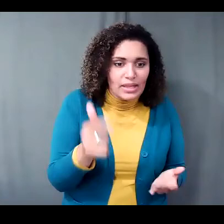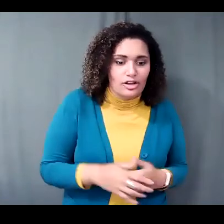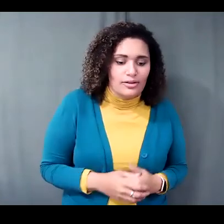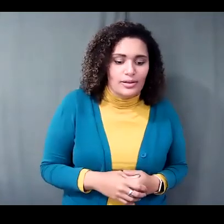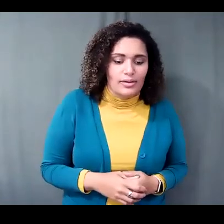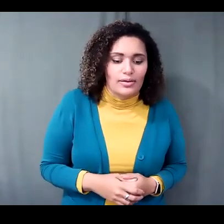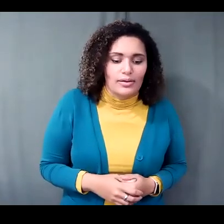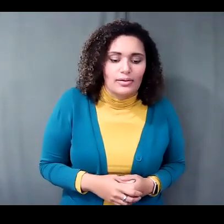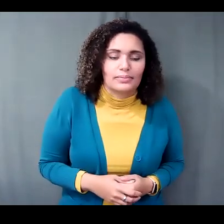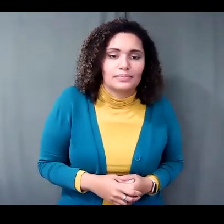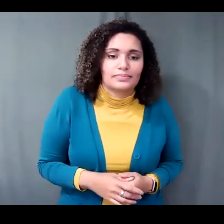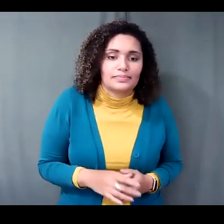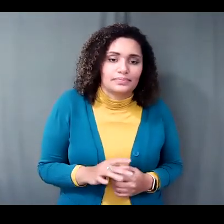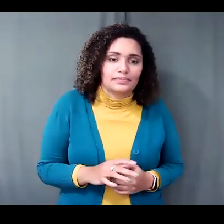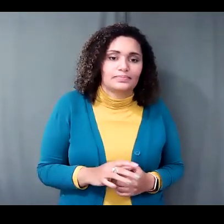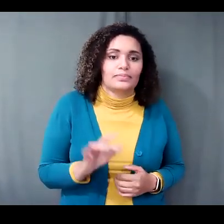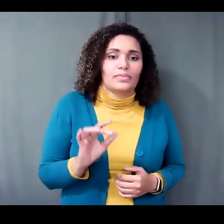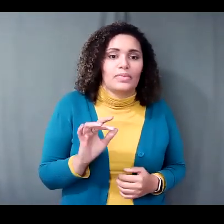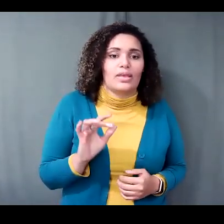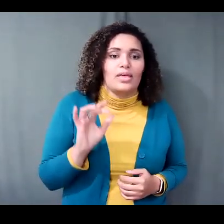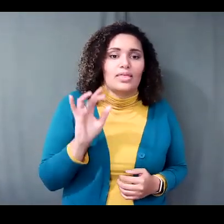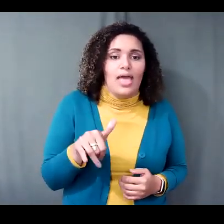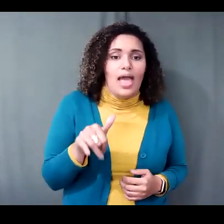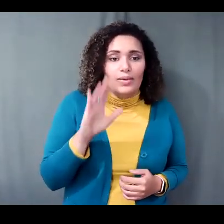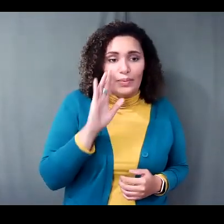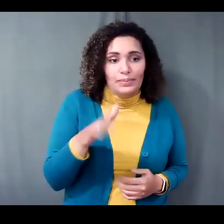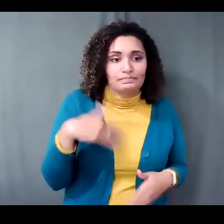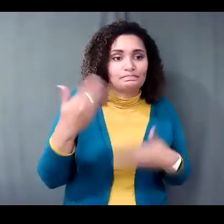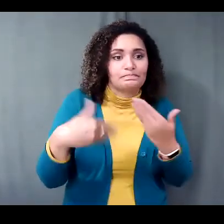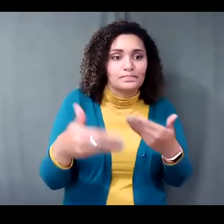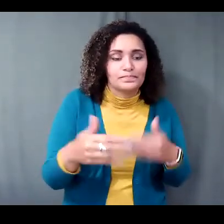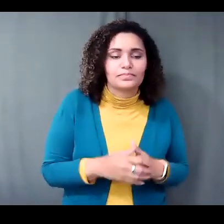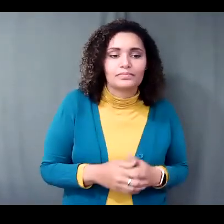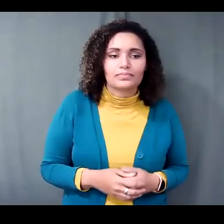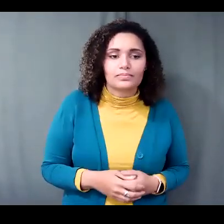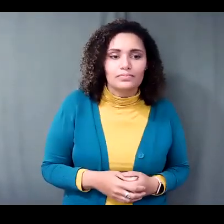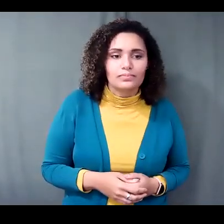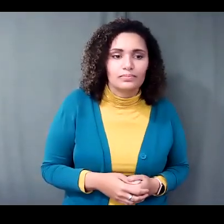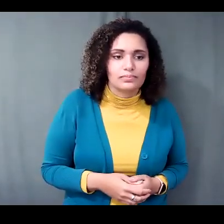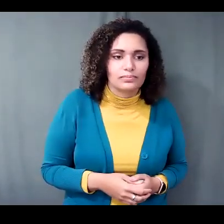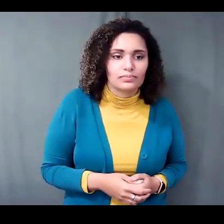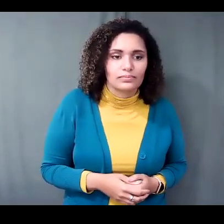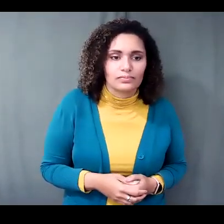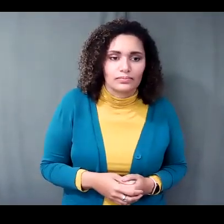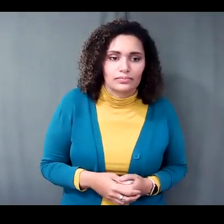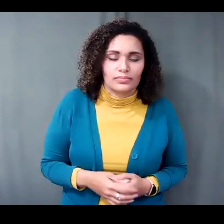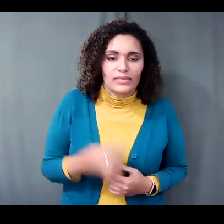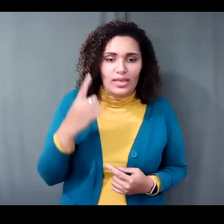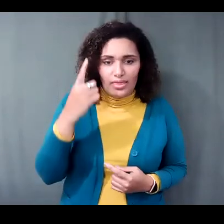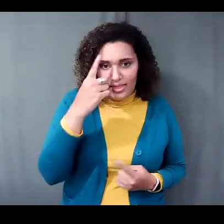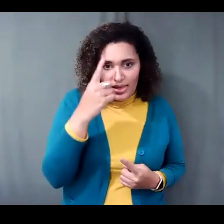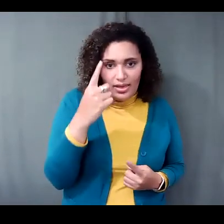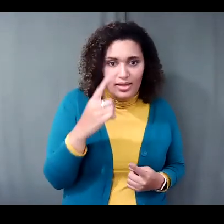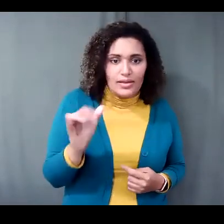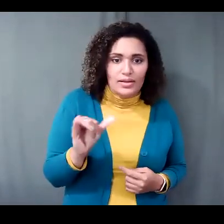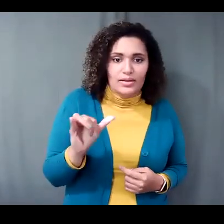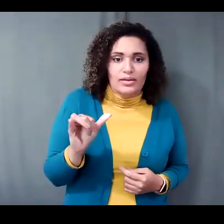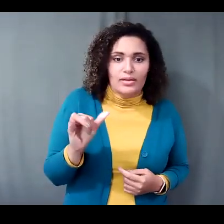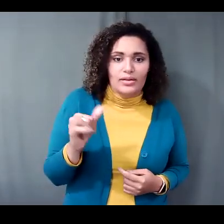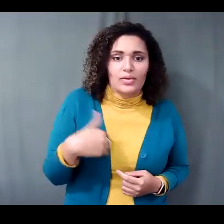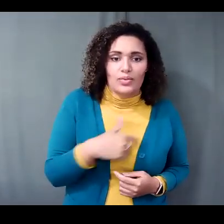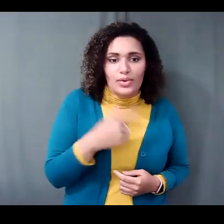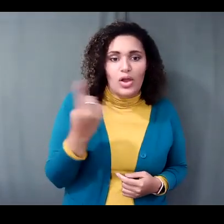about outdoor space only. We're going to shift our second Saturday hours just to daylight. So we're going to do our second